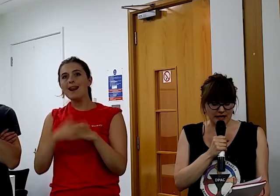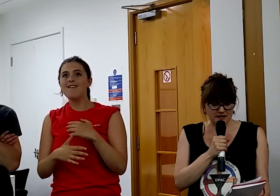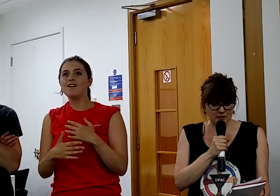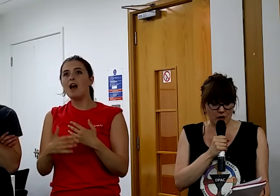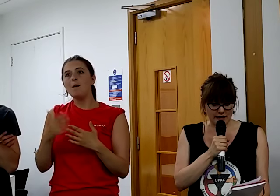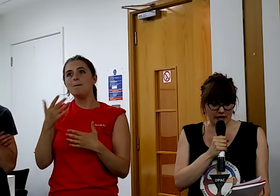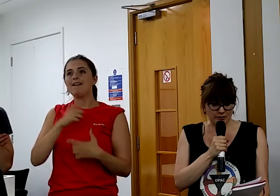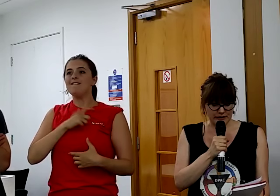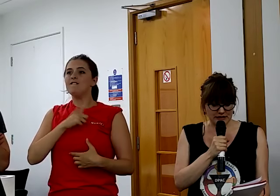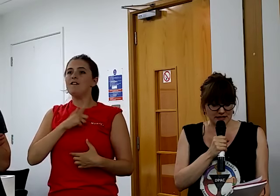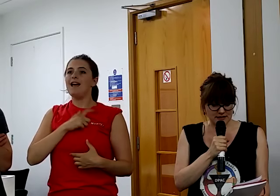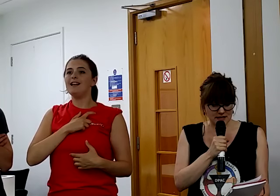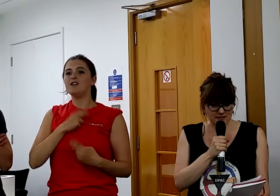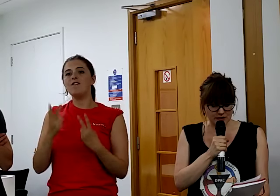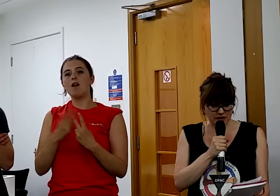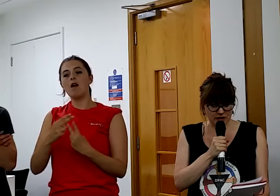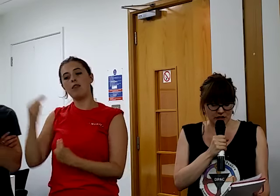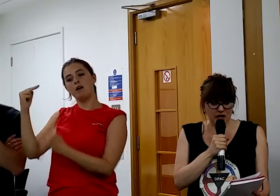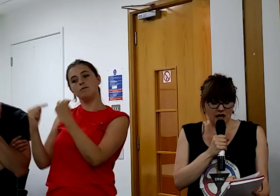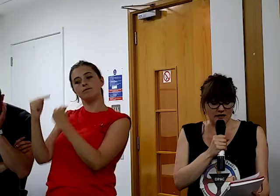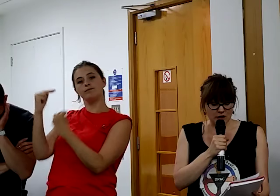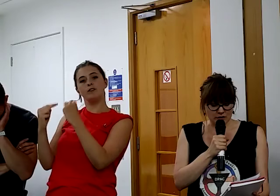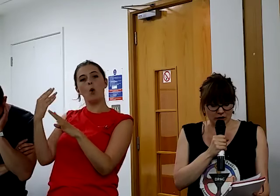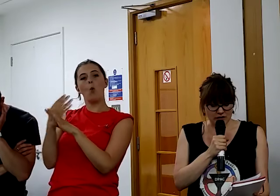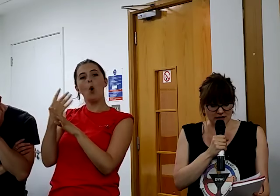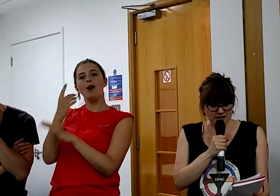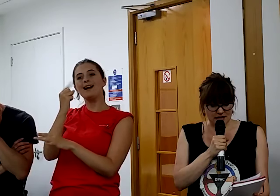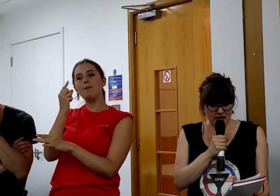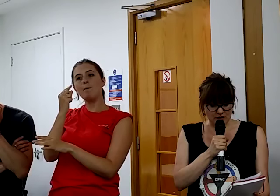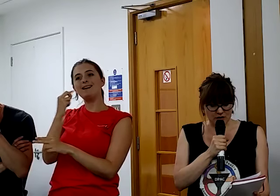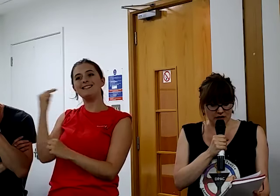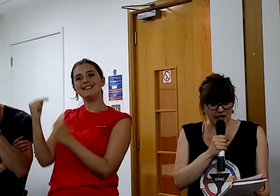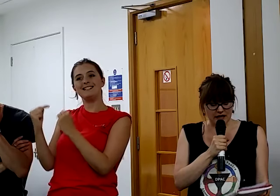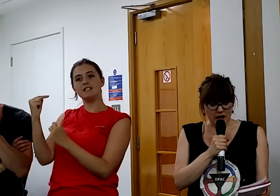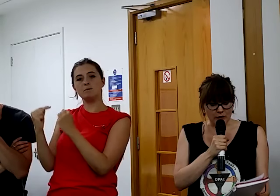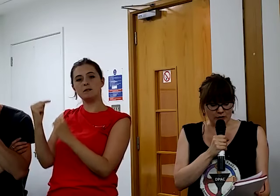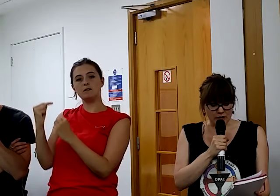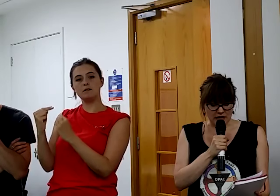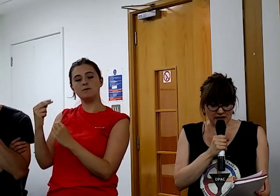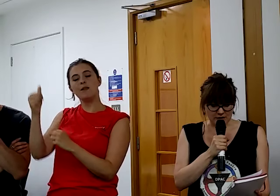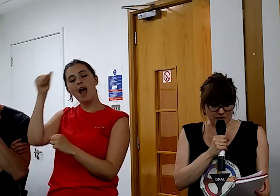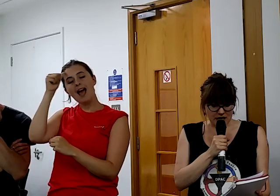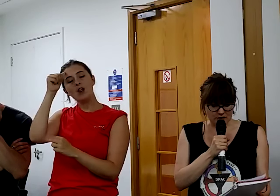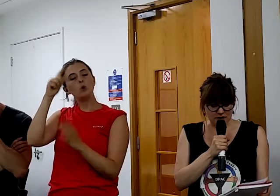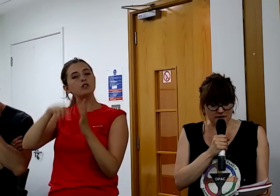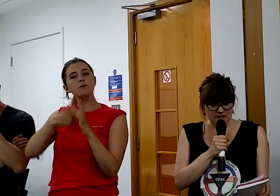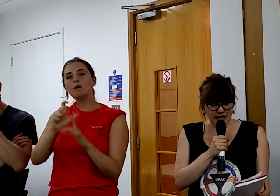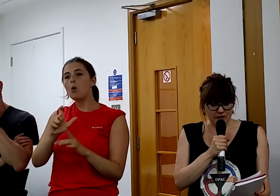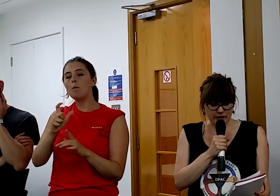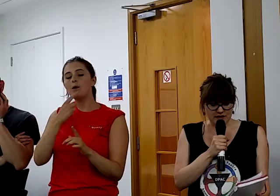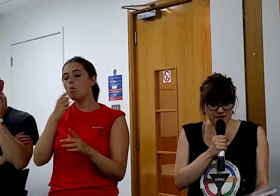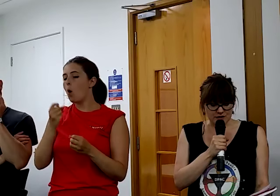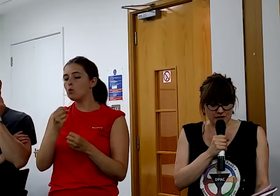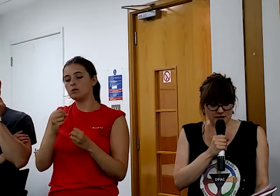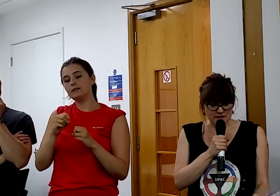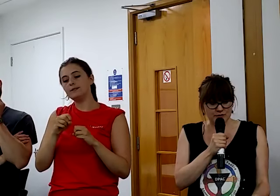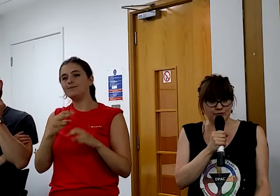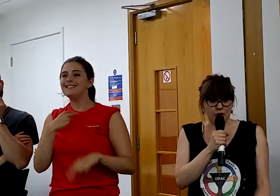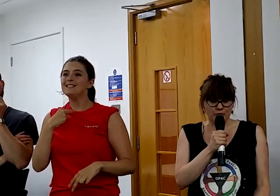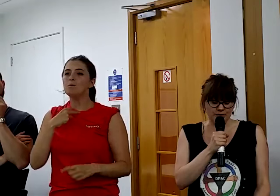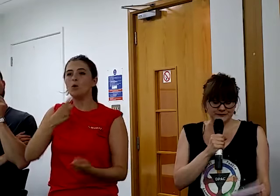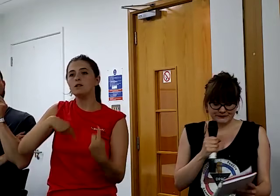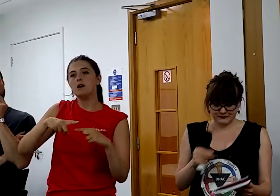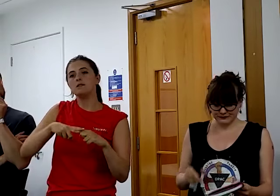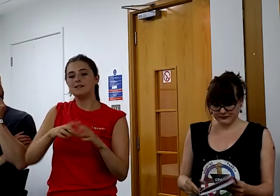another humiliating work capability assessment. I know you won't let us down, and I know we won't let you down. Together we can do